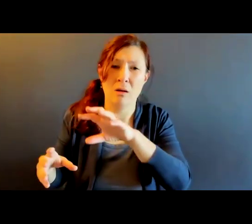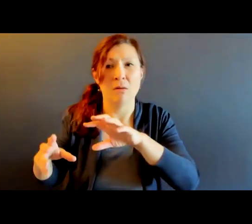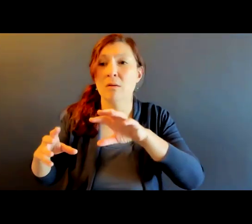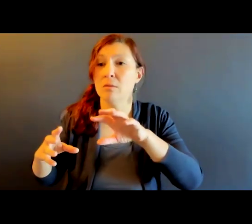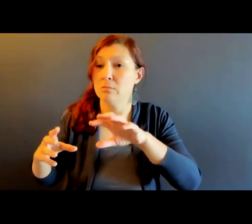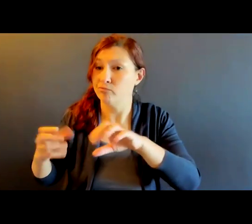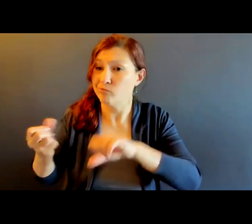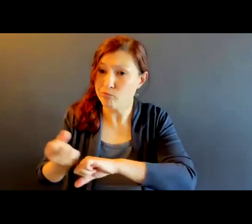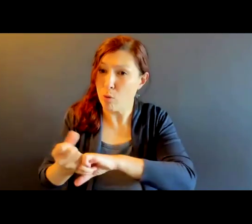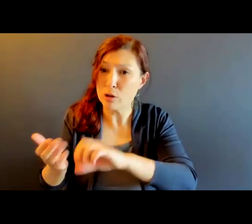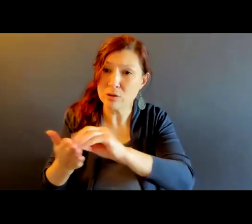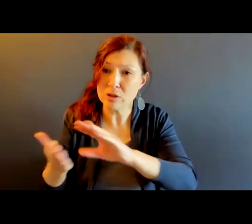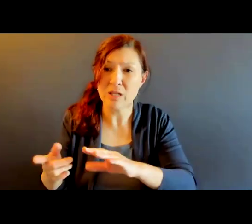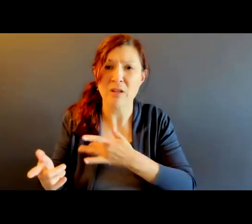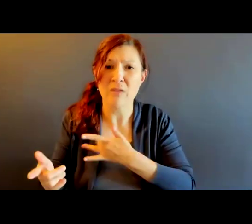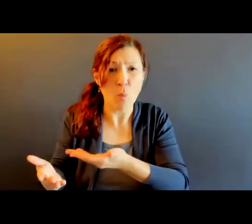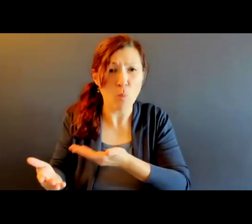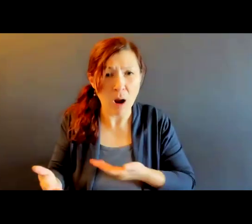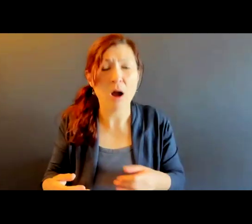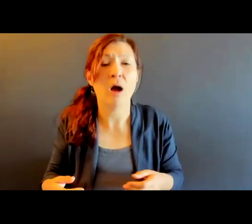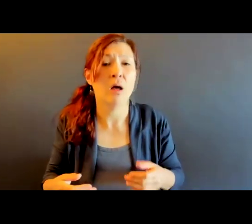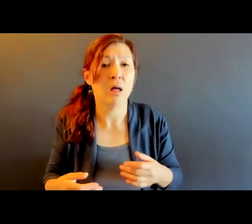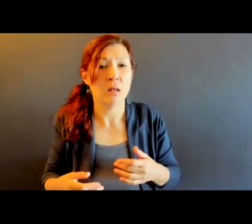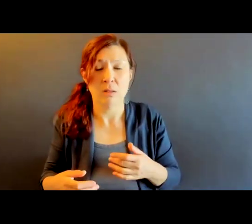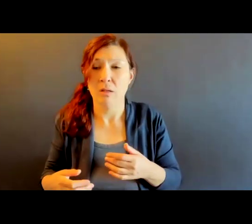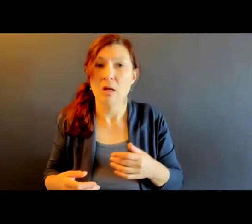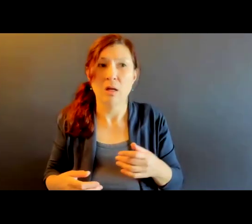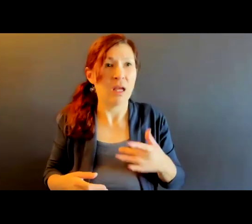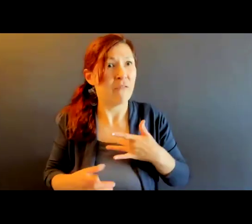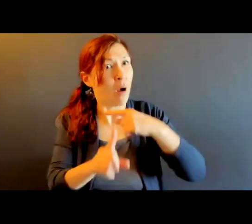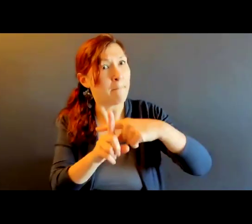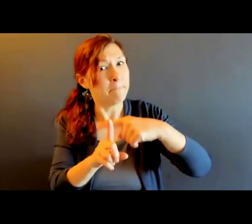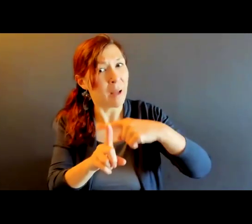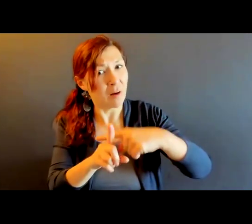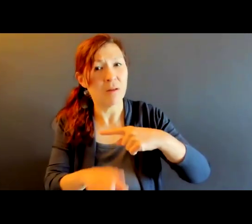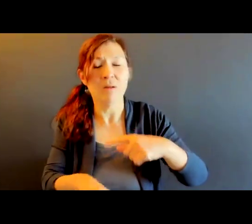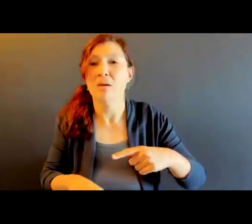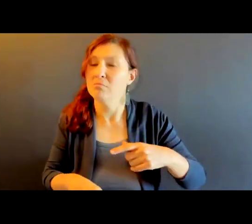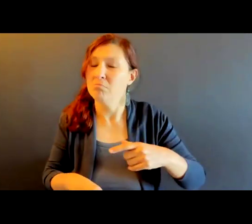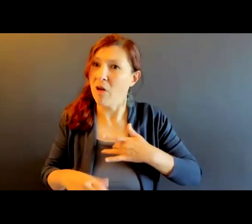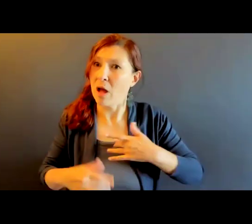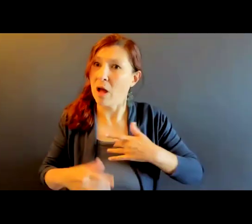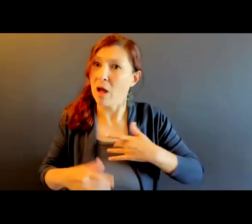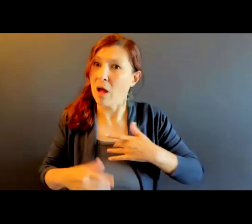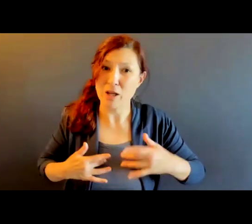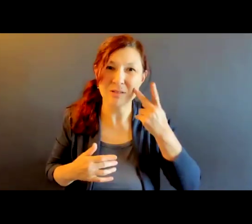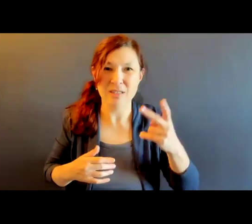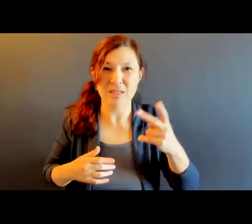appreciated. And you could just feel the sense of optimism and excitement. It was palpable in those